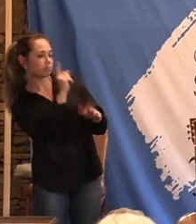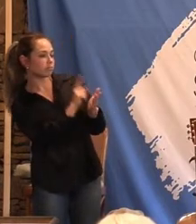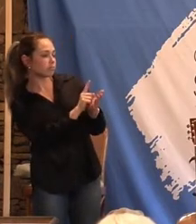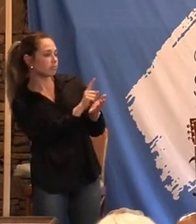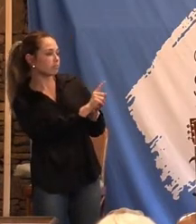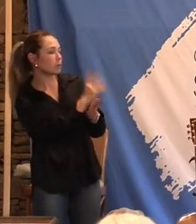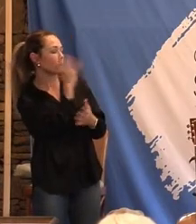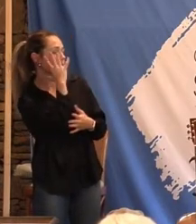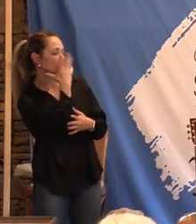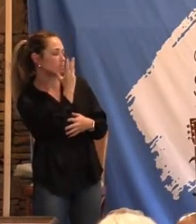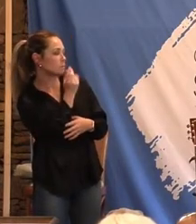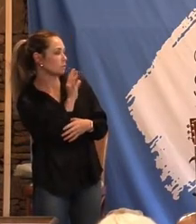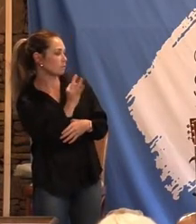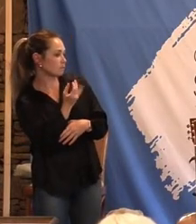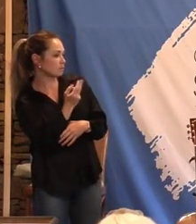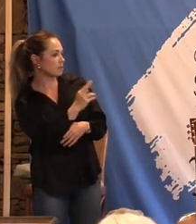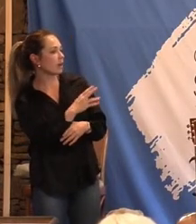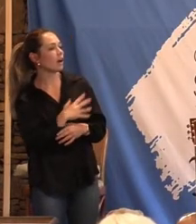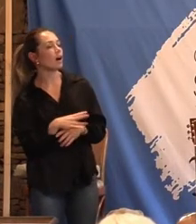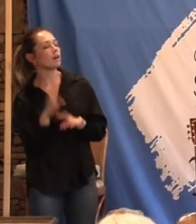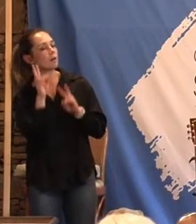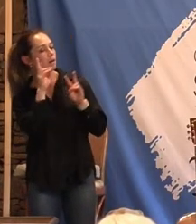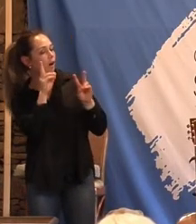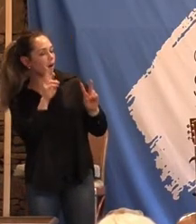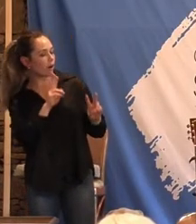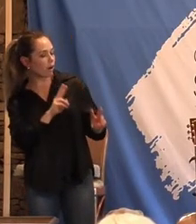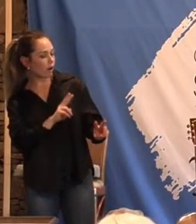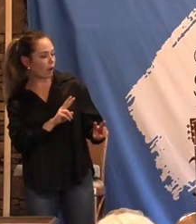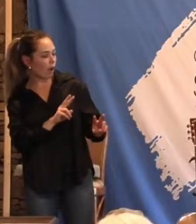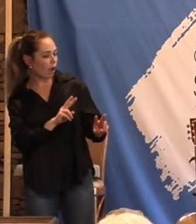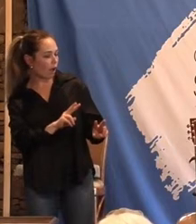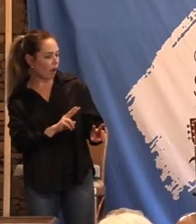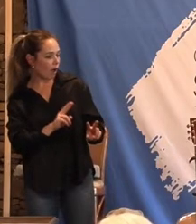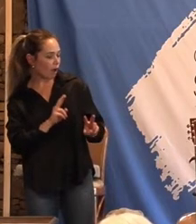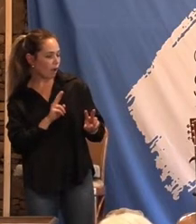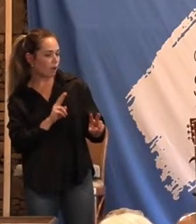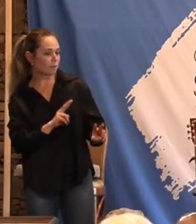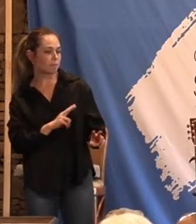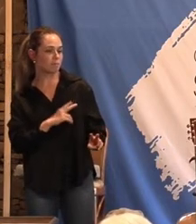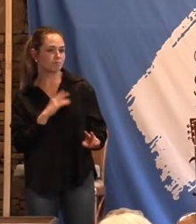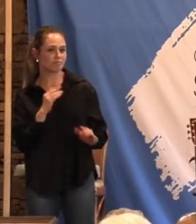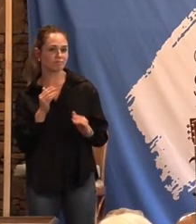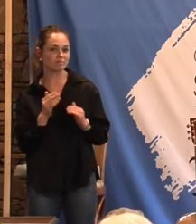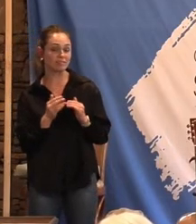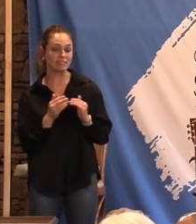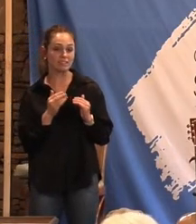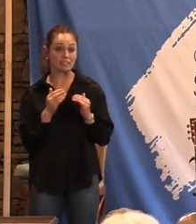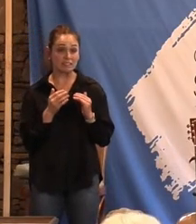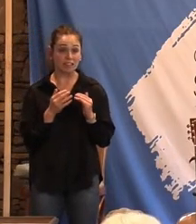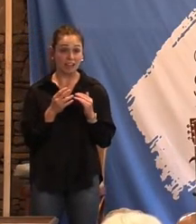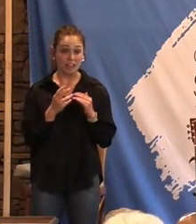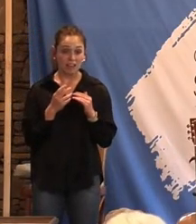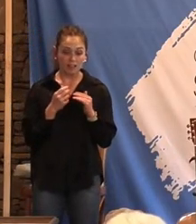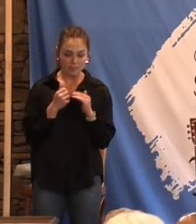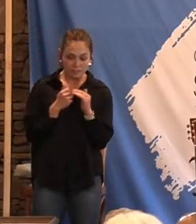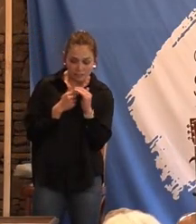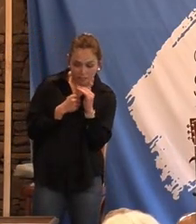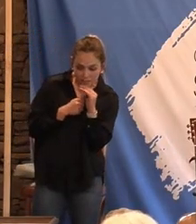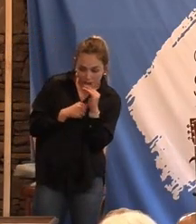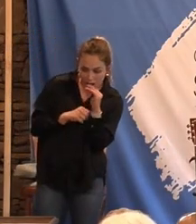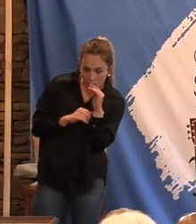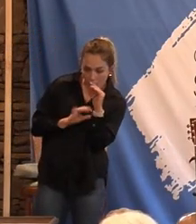that while they were admiring him, he could very easily sneak up and get